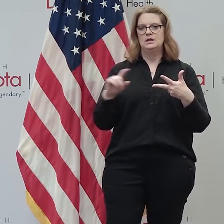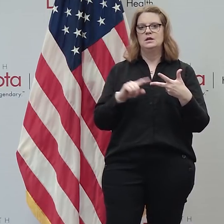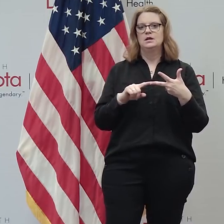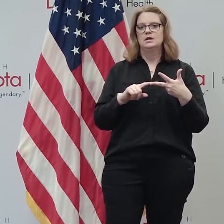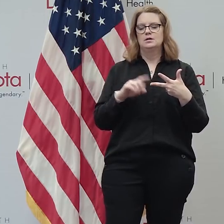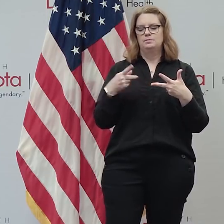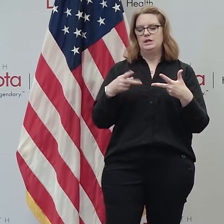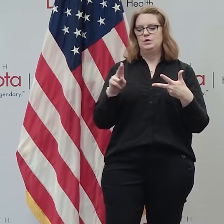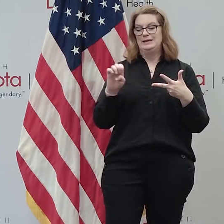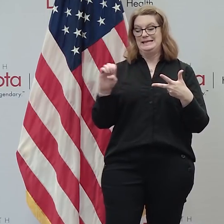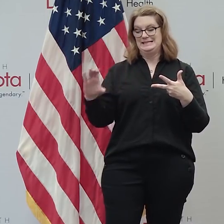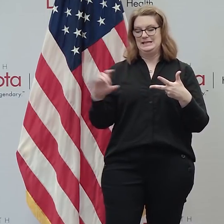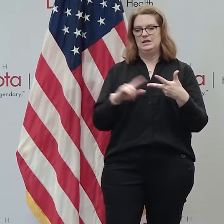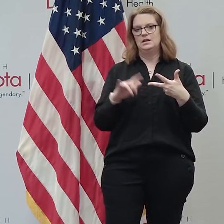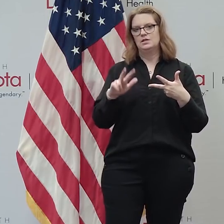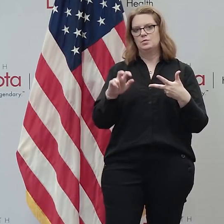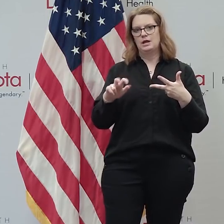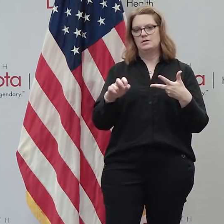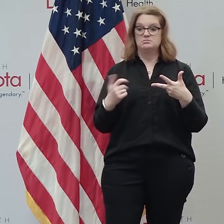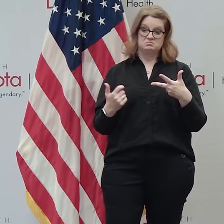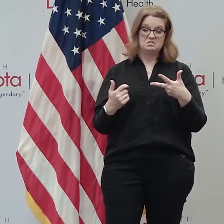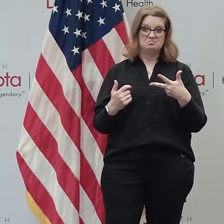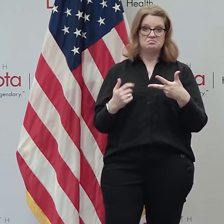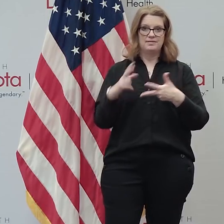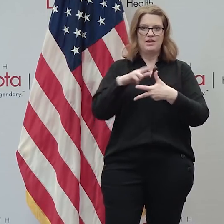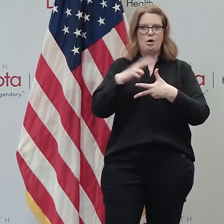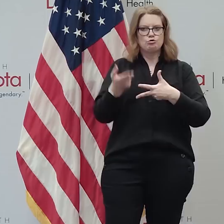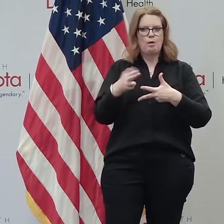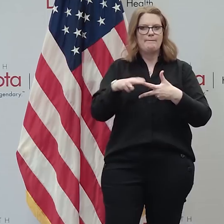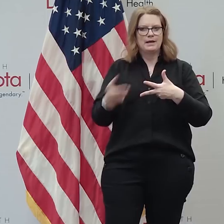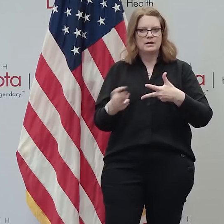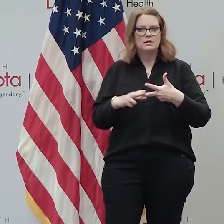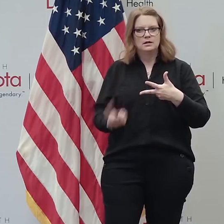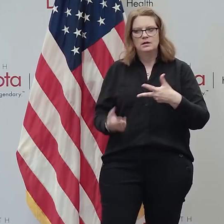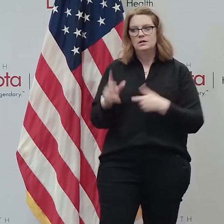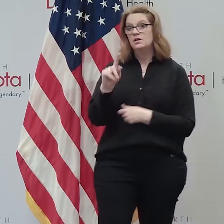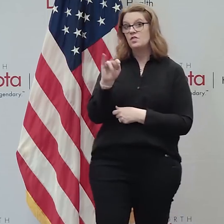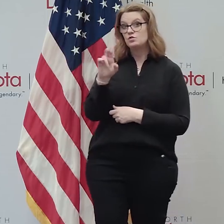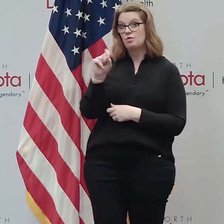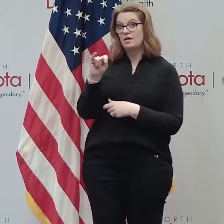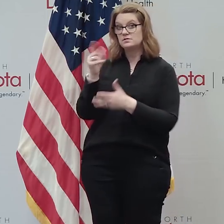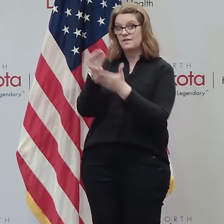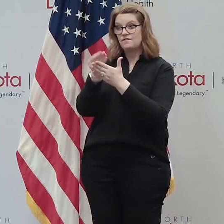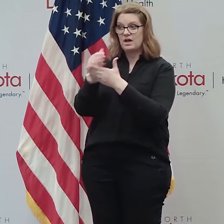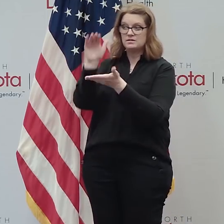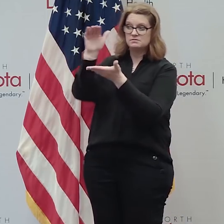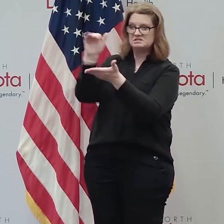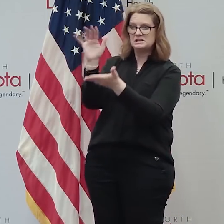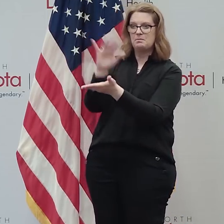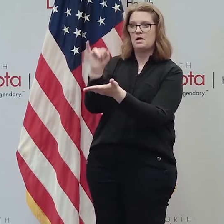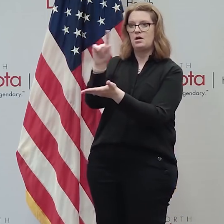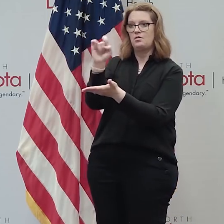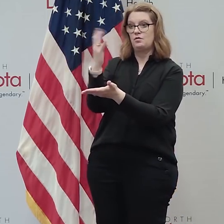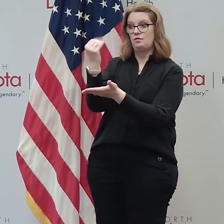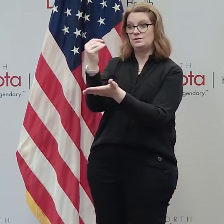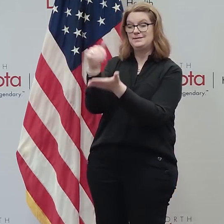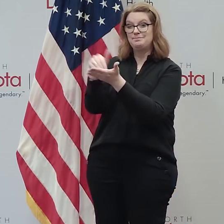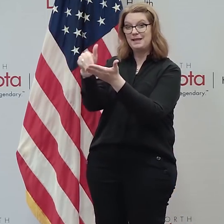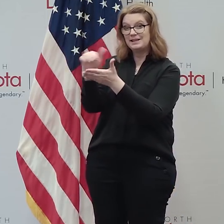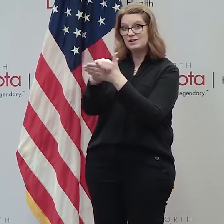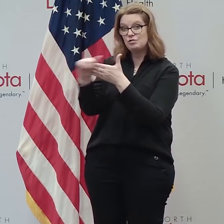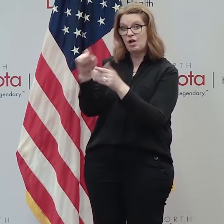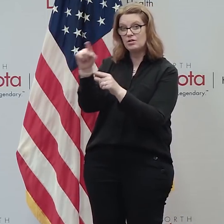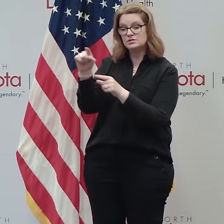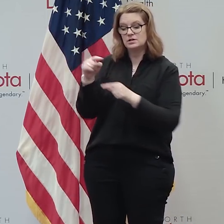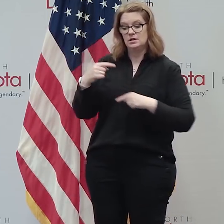claims, 300. So good news, those are all dropping. The trust fund is still over close to $114 million. We